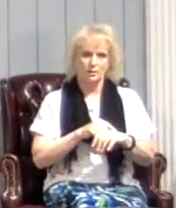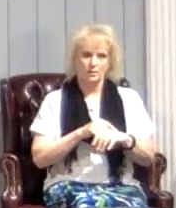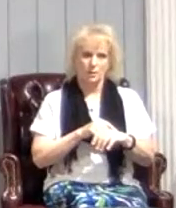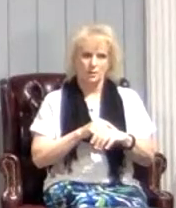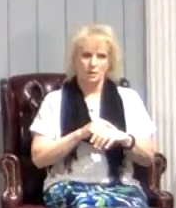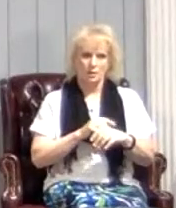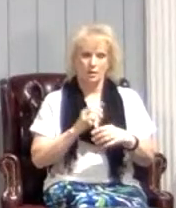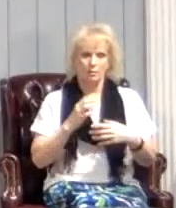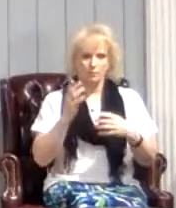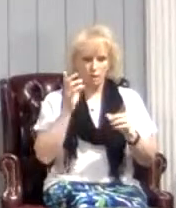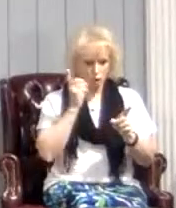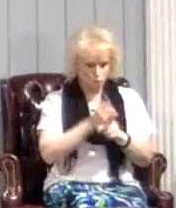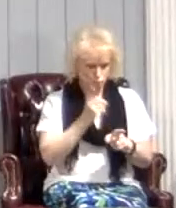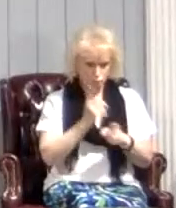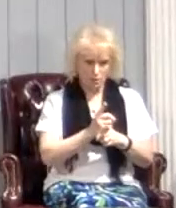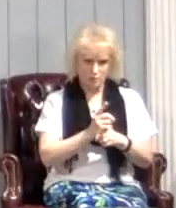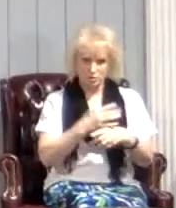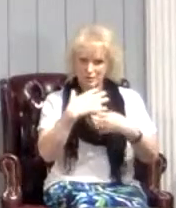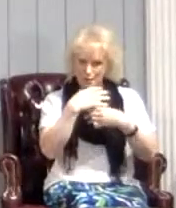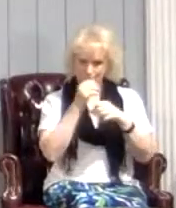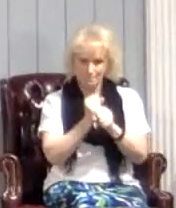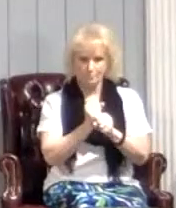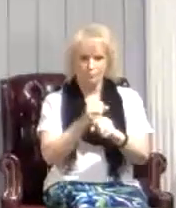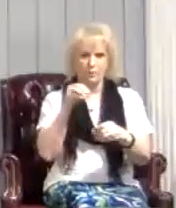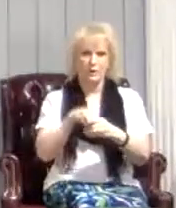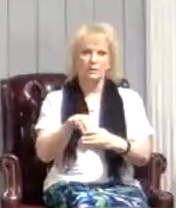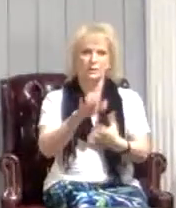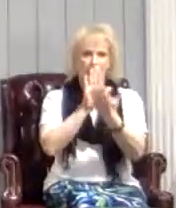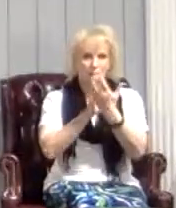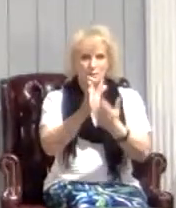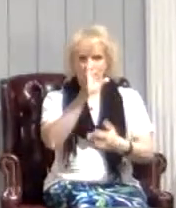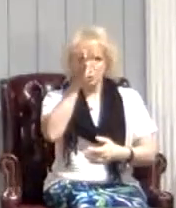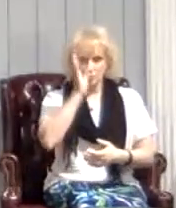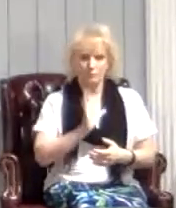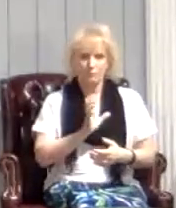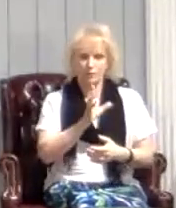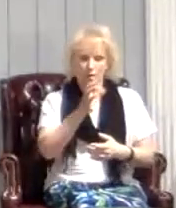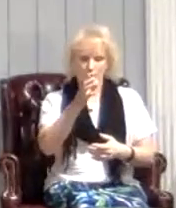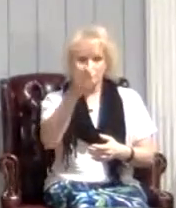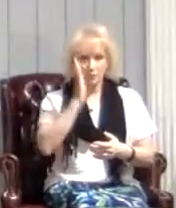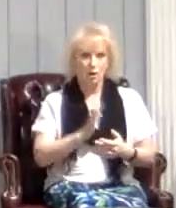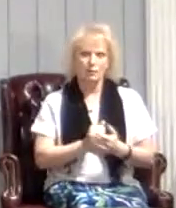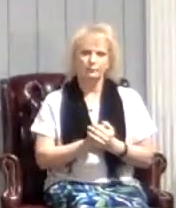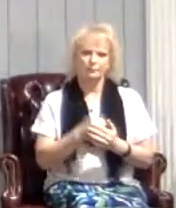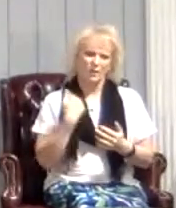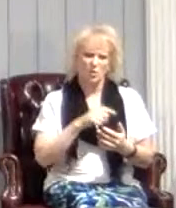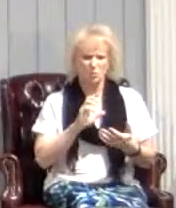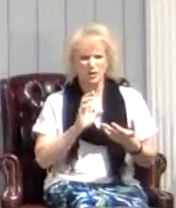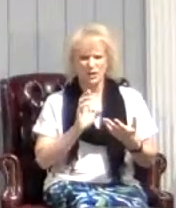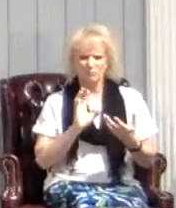refinement, correction, and molding into the image of the Lord. Now, we get it kind of mixed up. We think